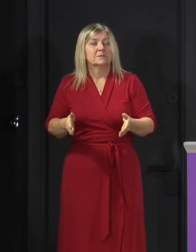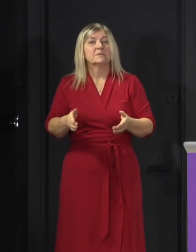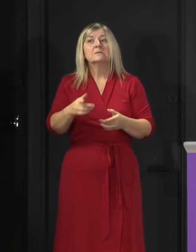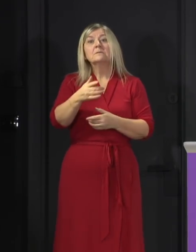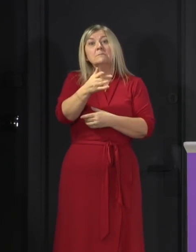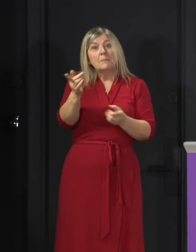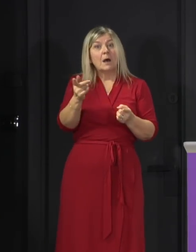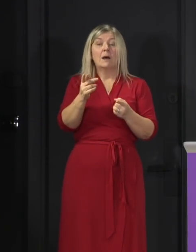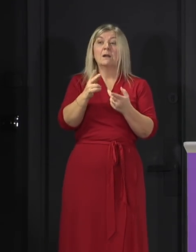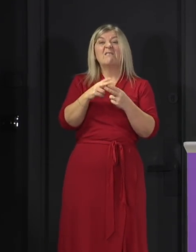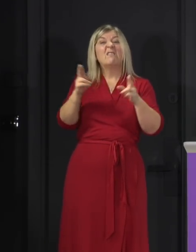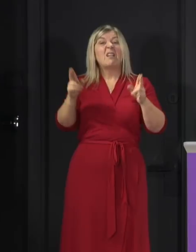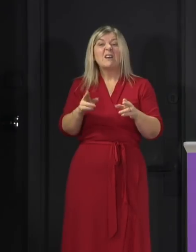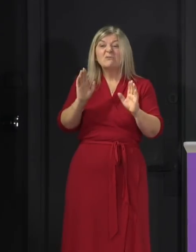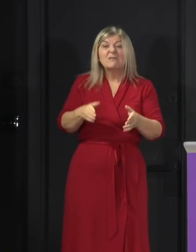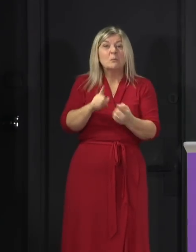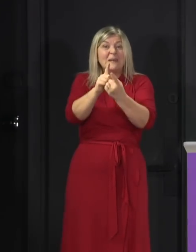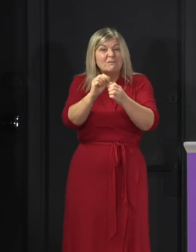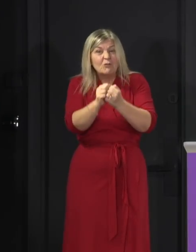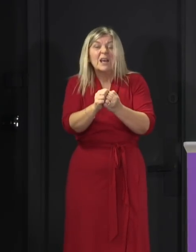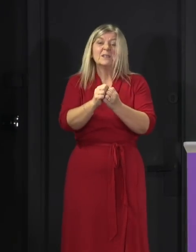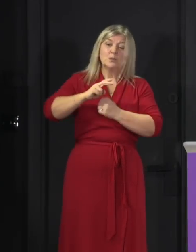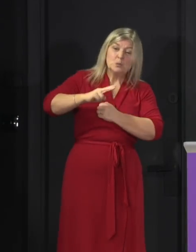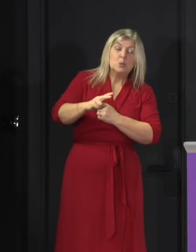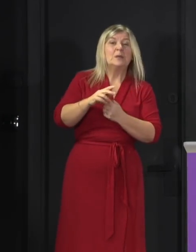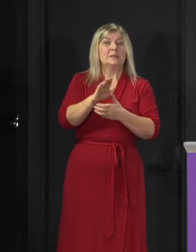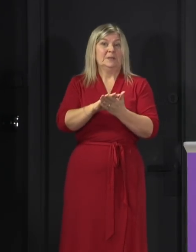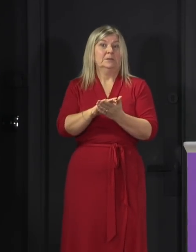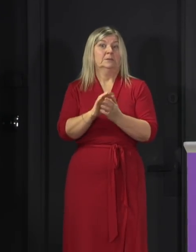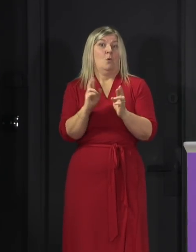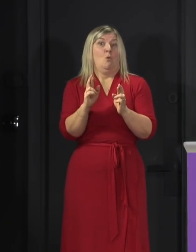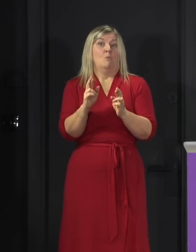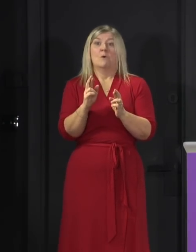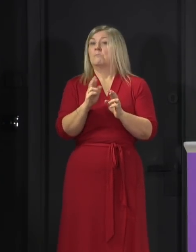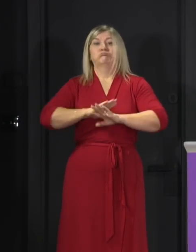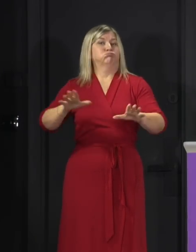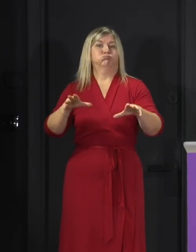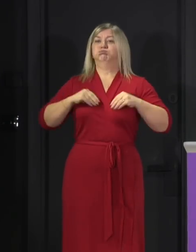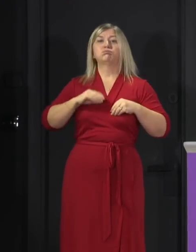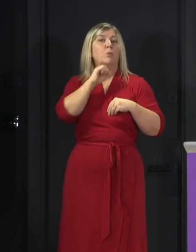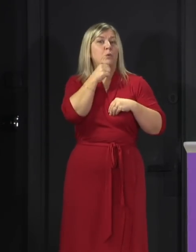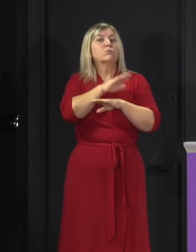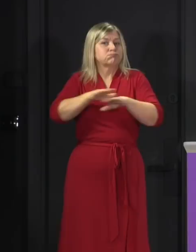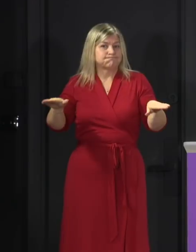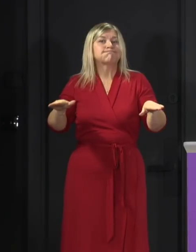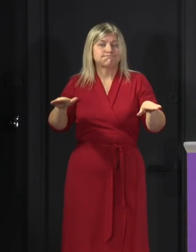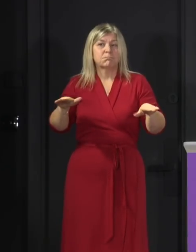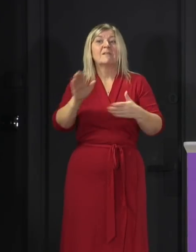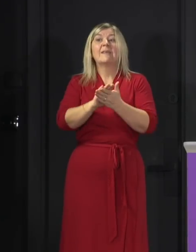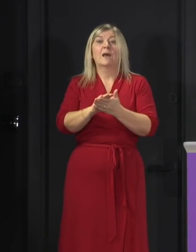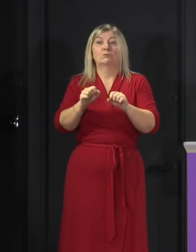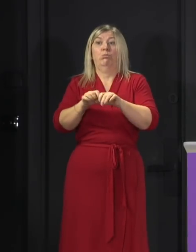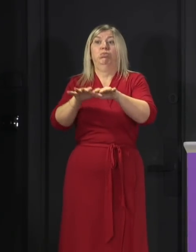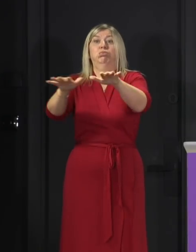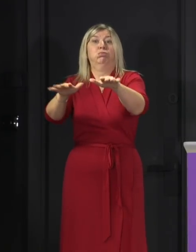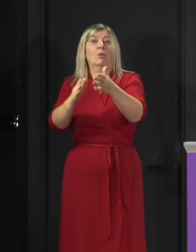down unnecessary contacts, then we reduce any chance of getting the virus and inadvertently passing it on. Final